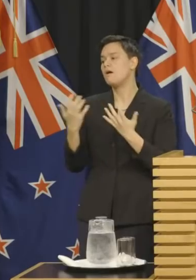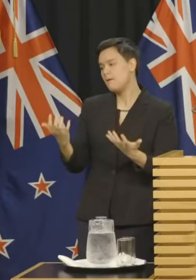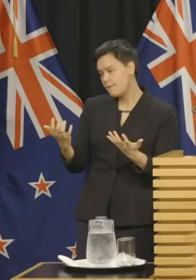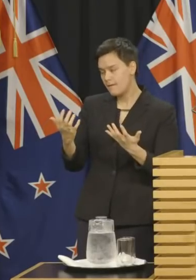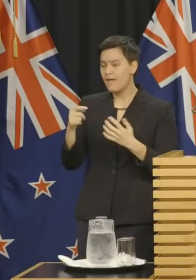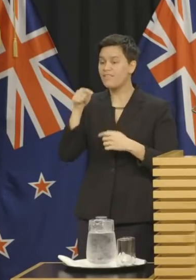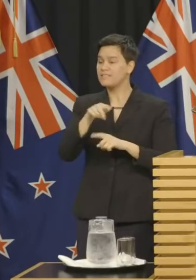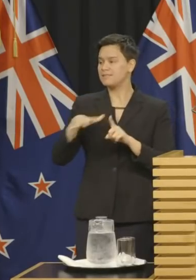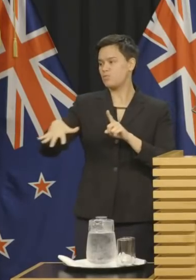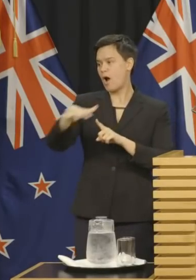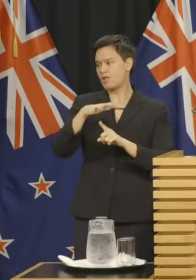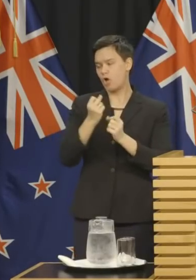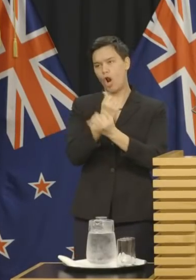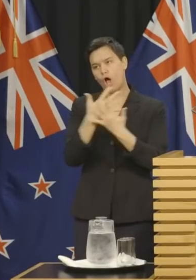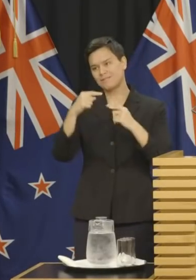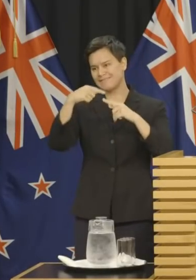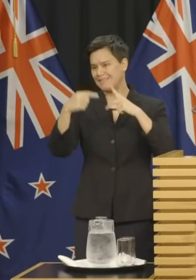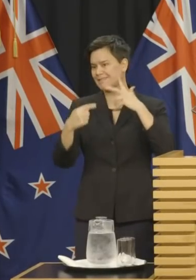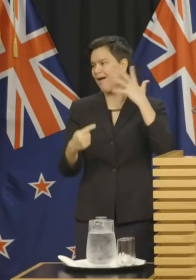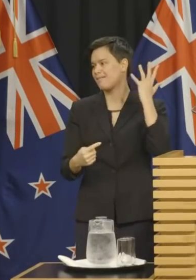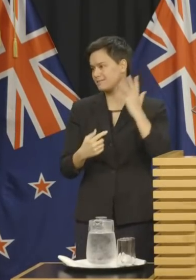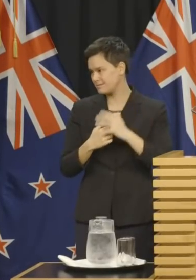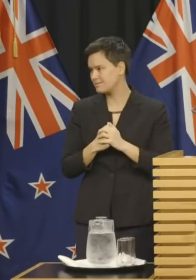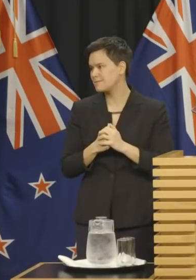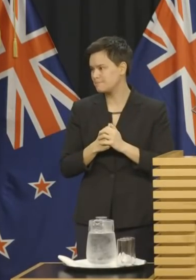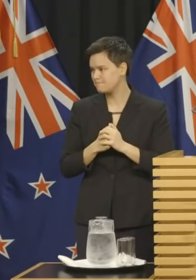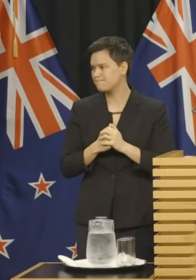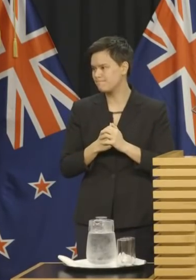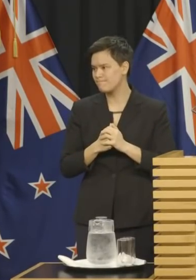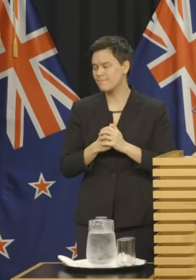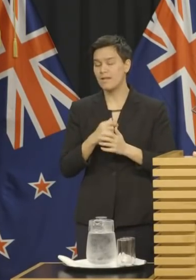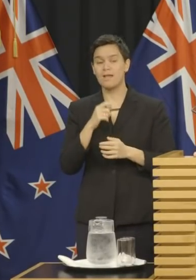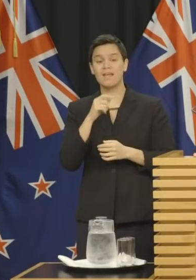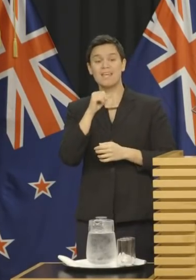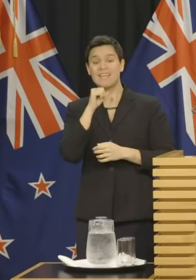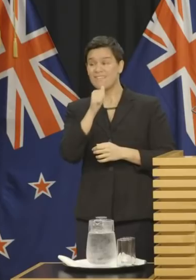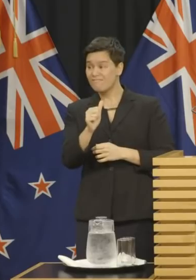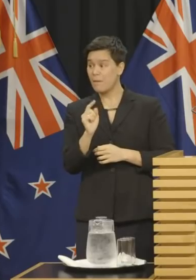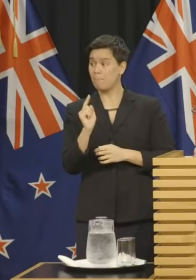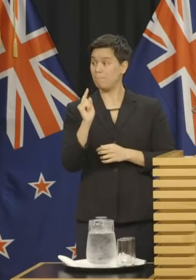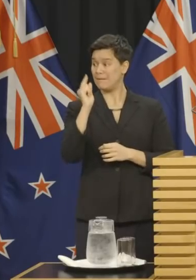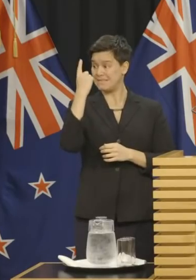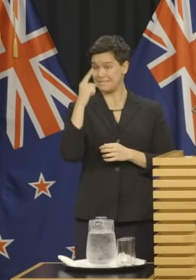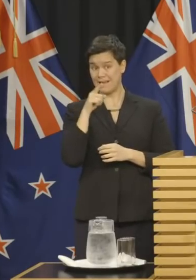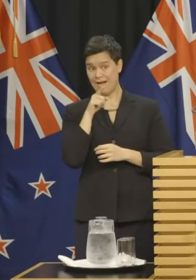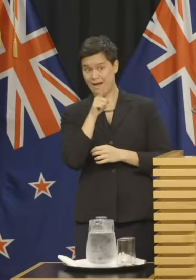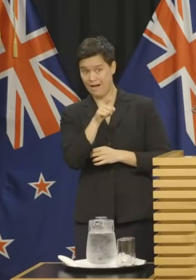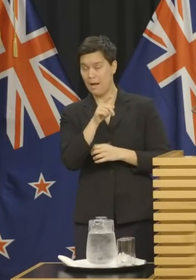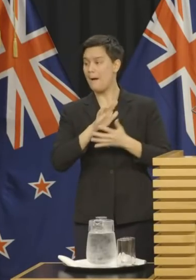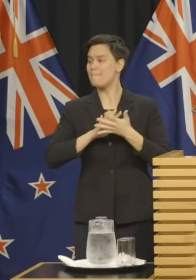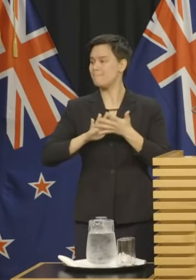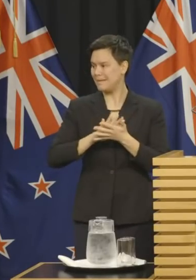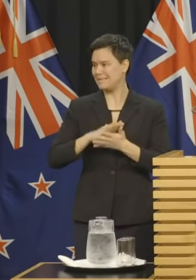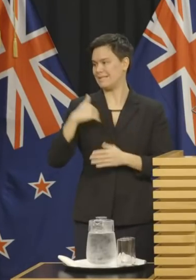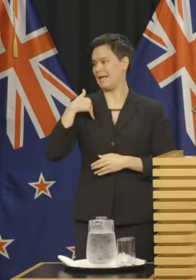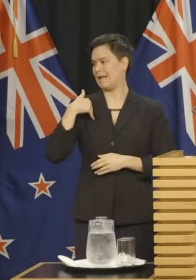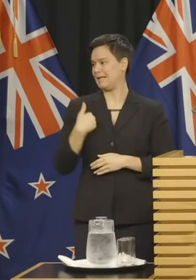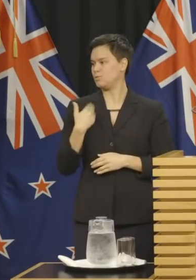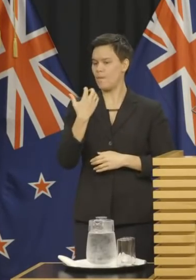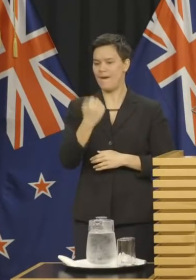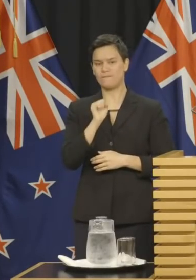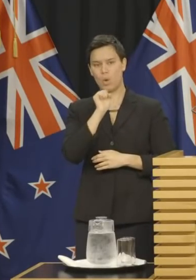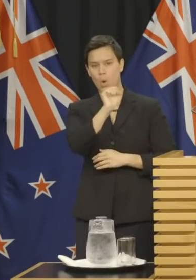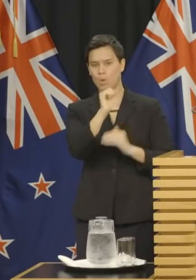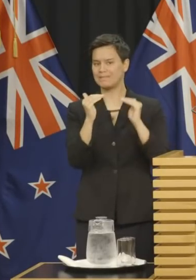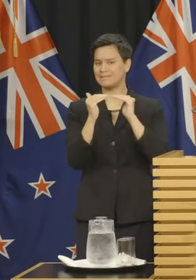decision. A very compelling one for me is the ethical standards required to be set by a minister around a workplace and